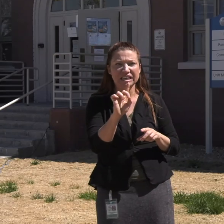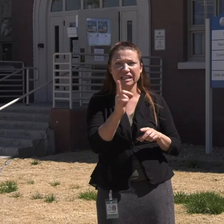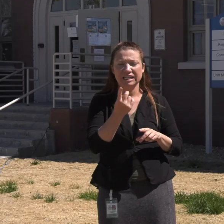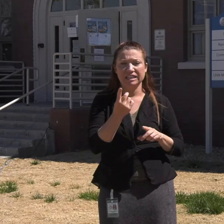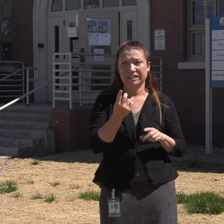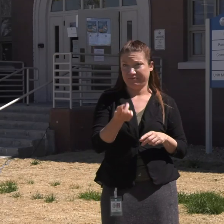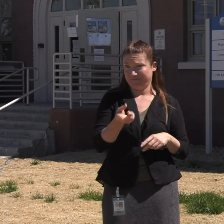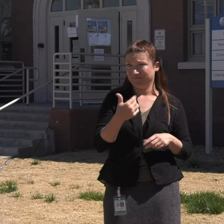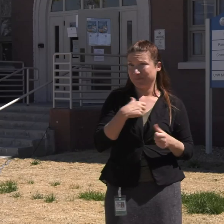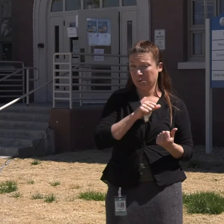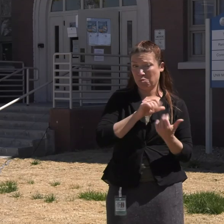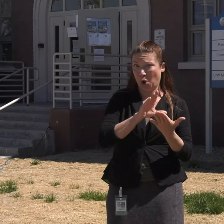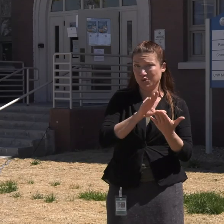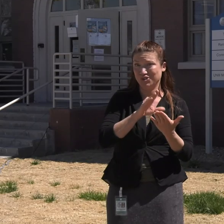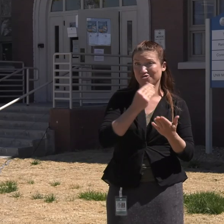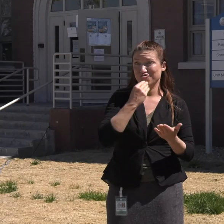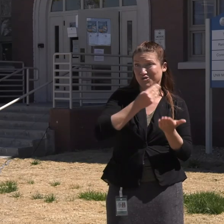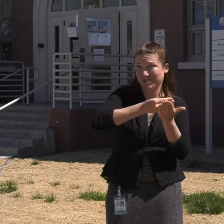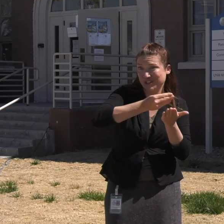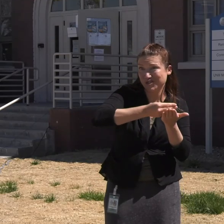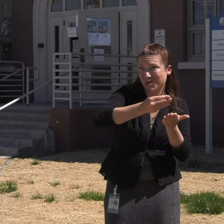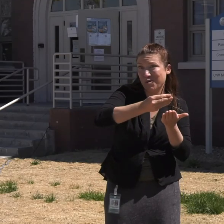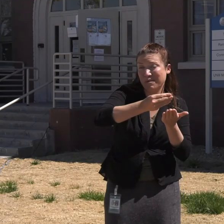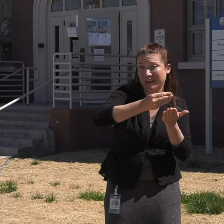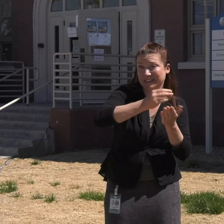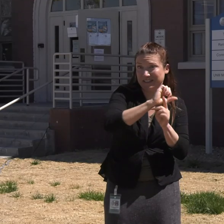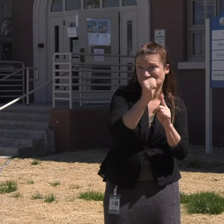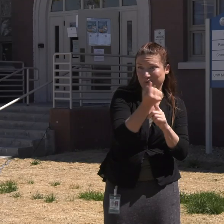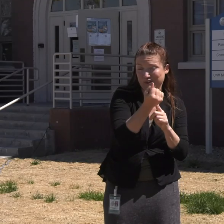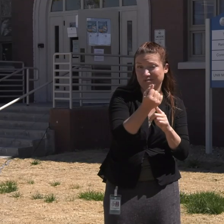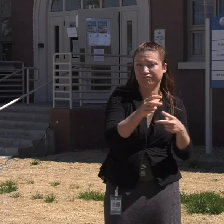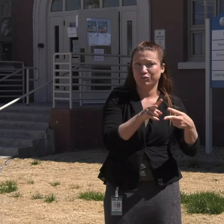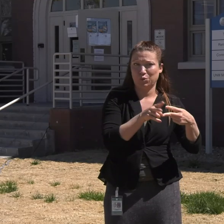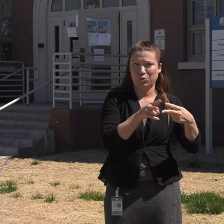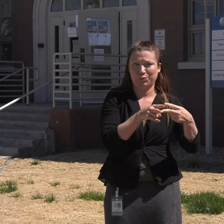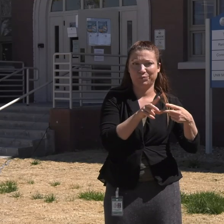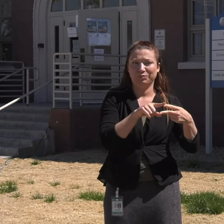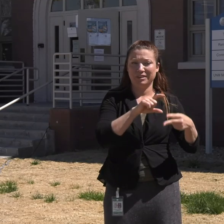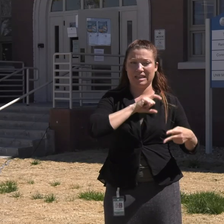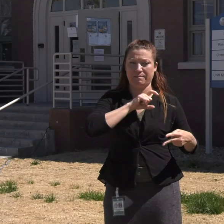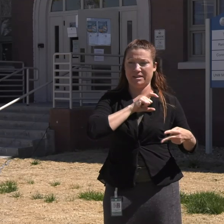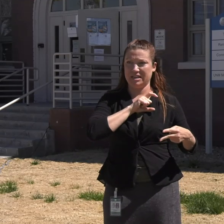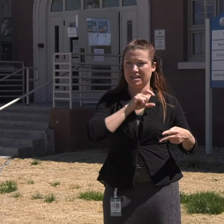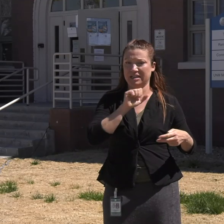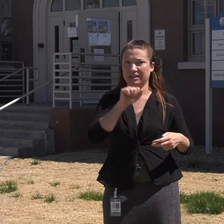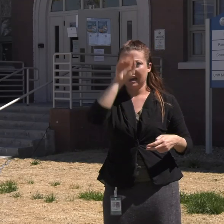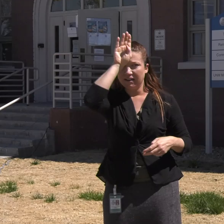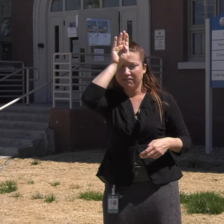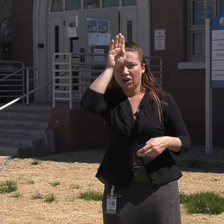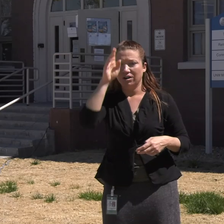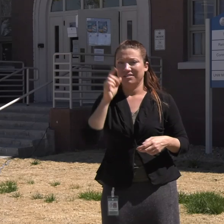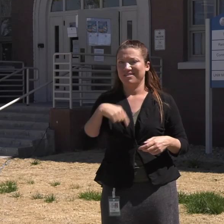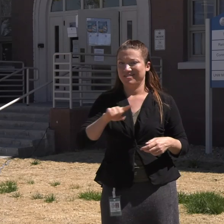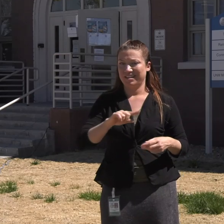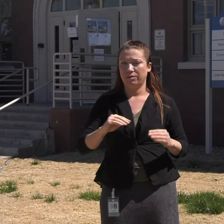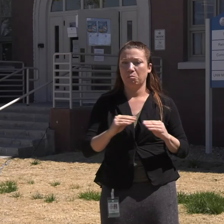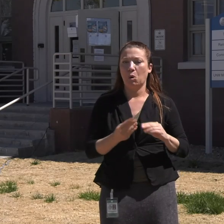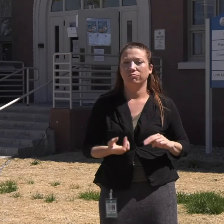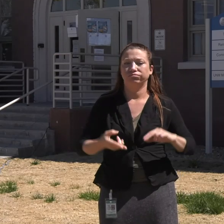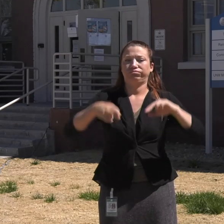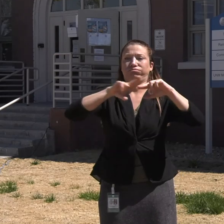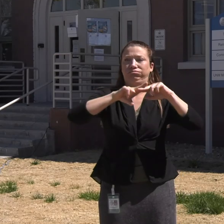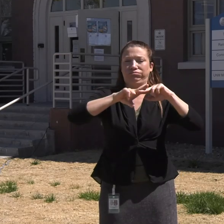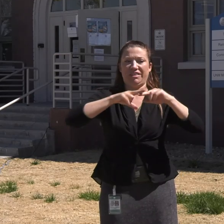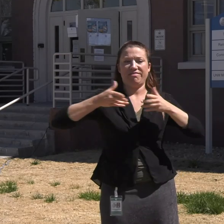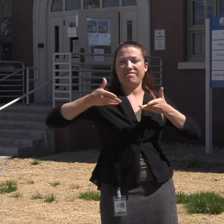doing two things. One, APD and AFR are having a continued enhanced presence at our major grocery stores. And that's